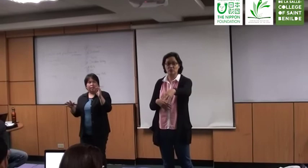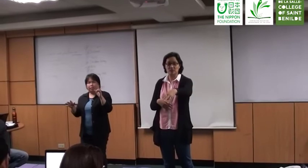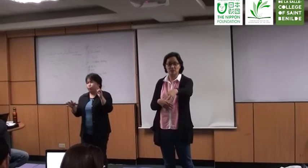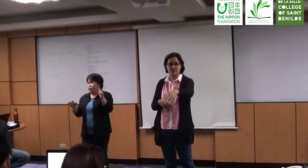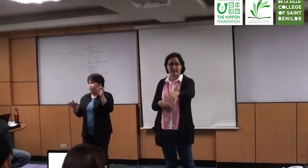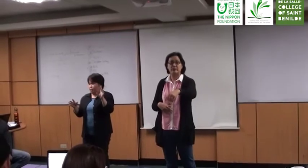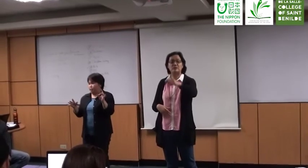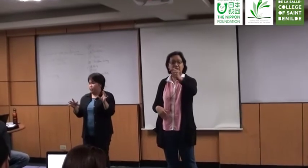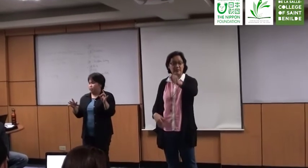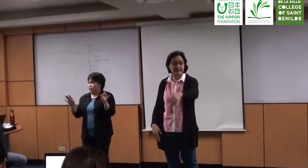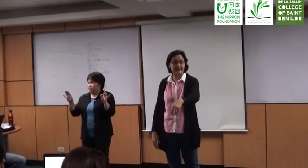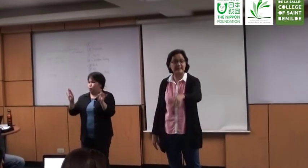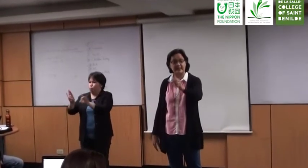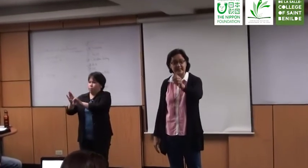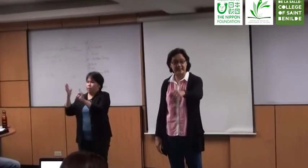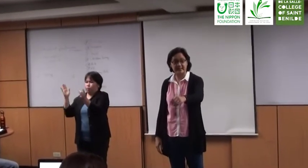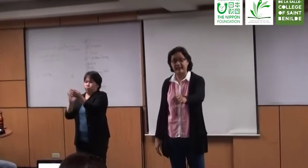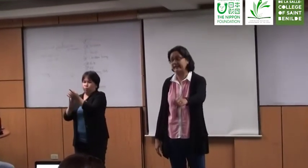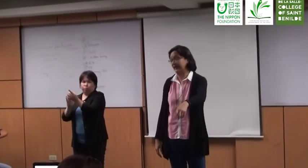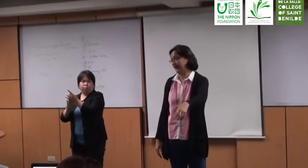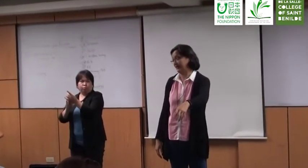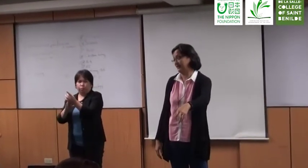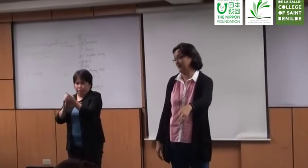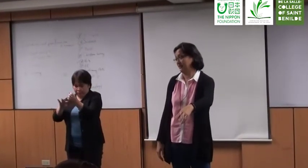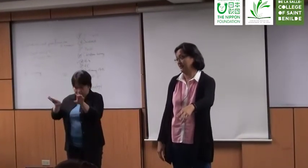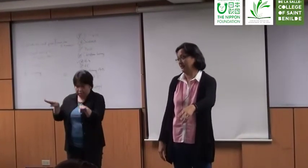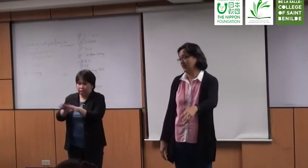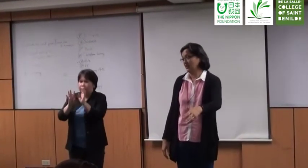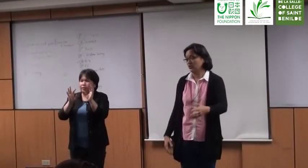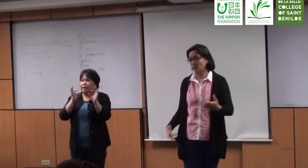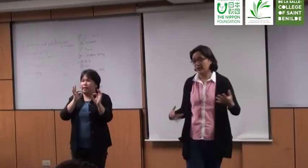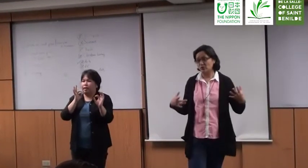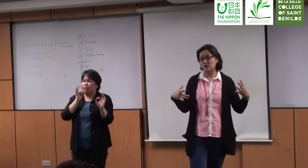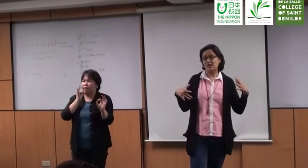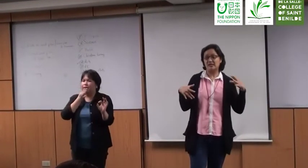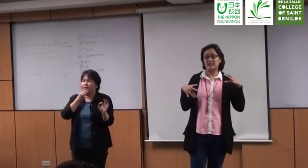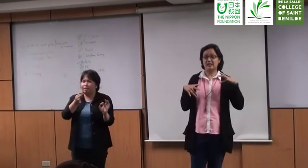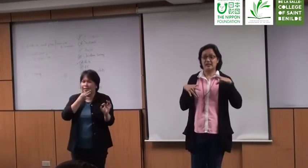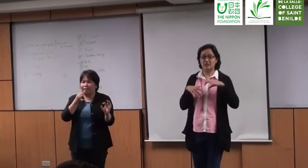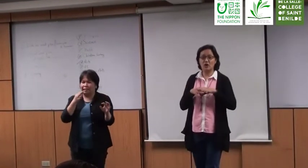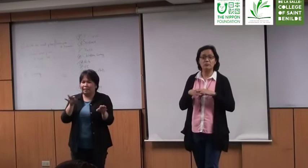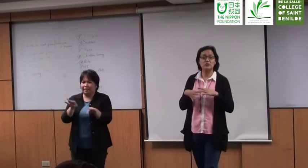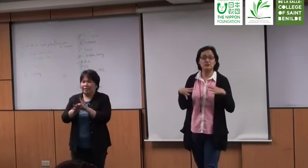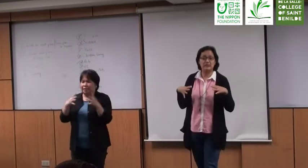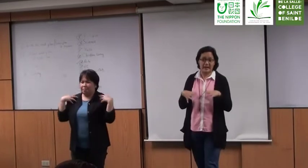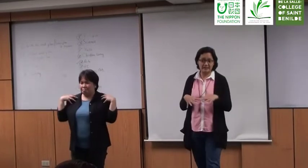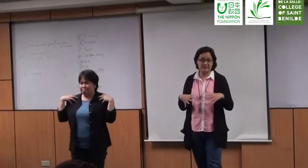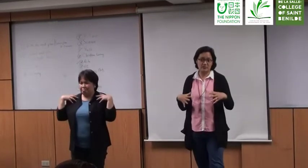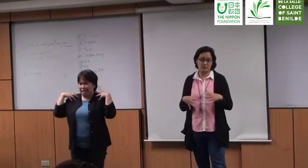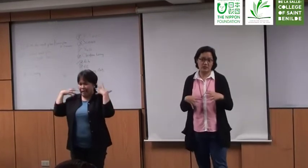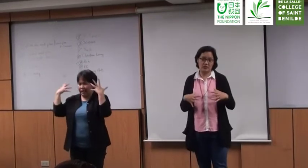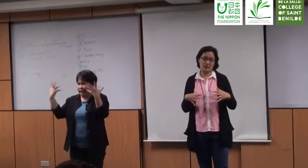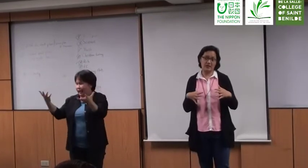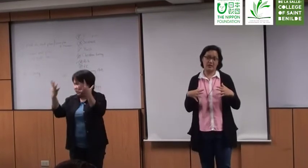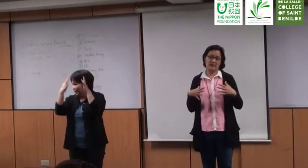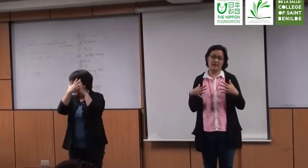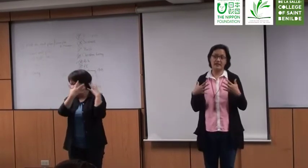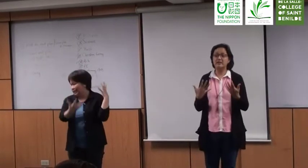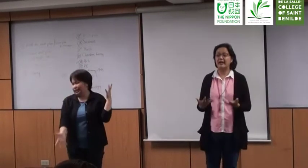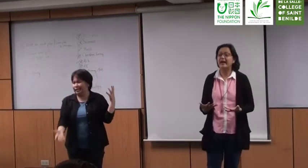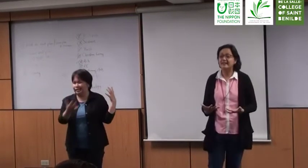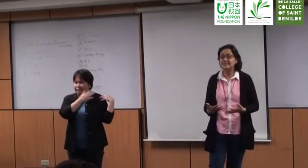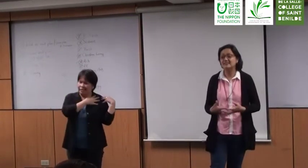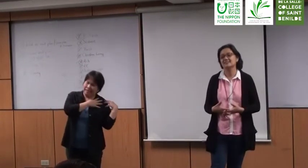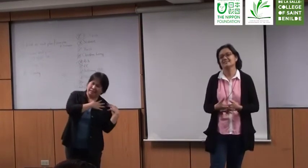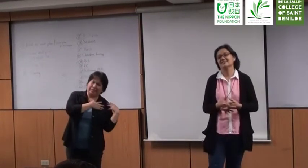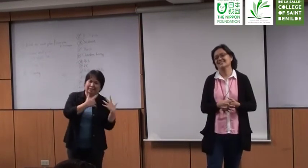school and we start writing grade 9. So can you see the enormous tasks that are in